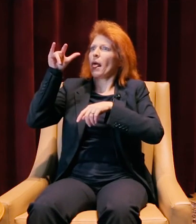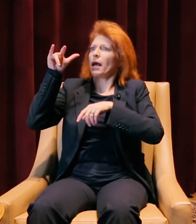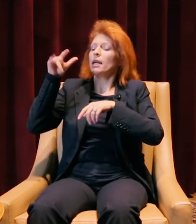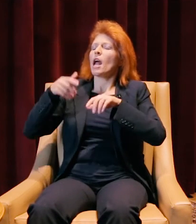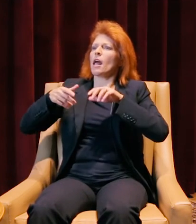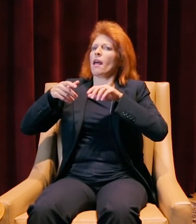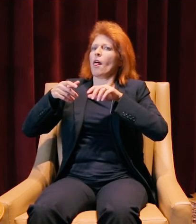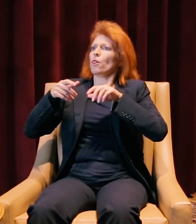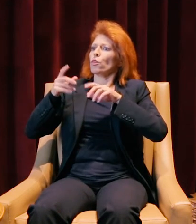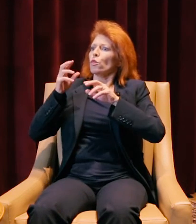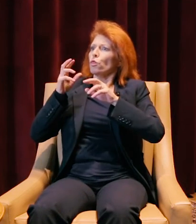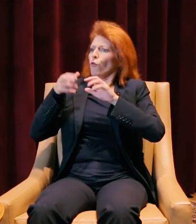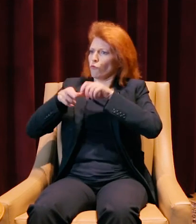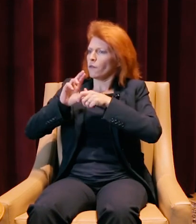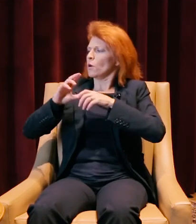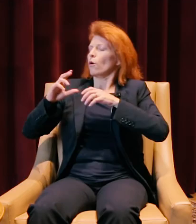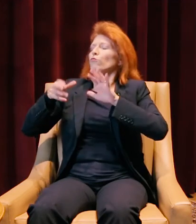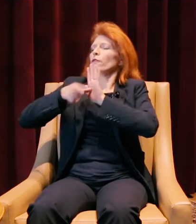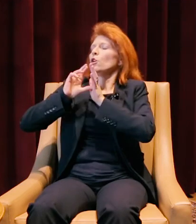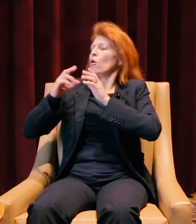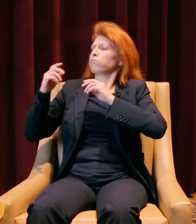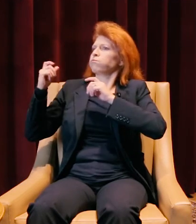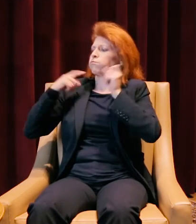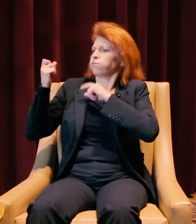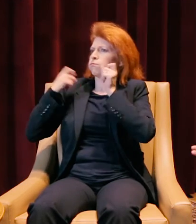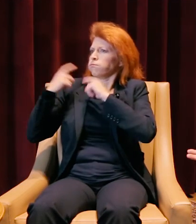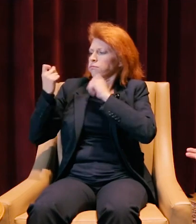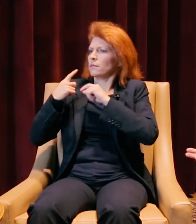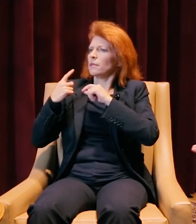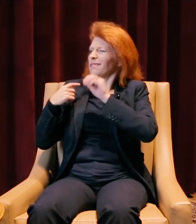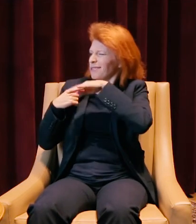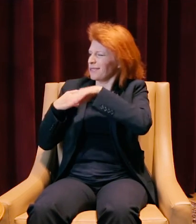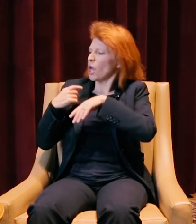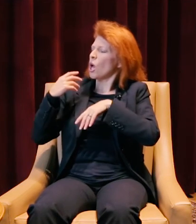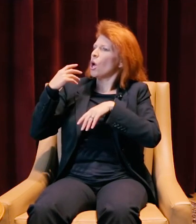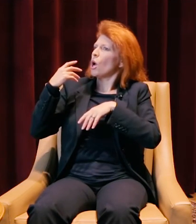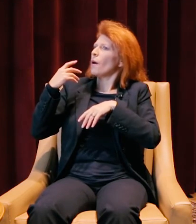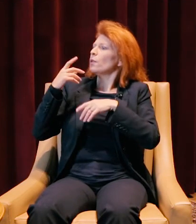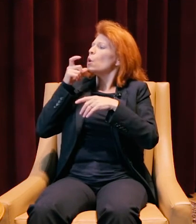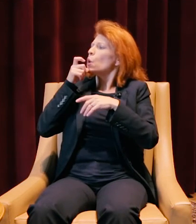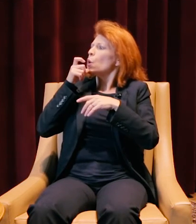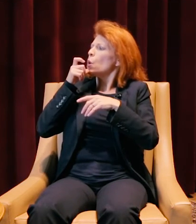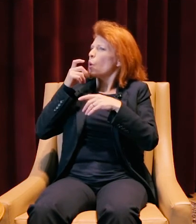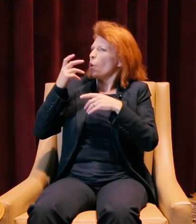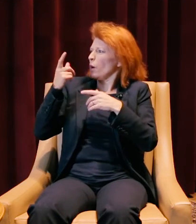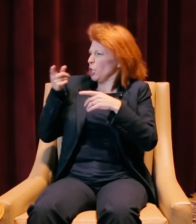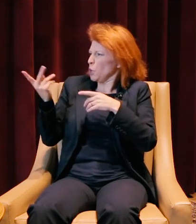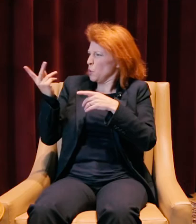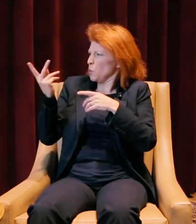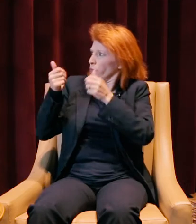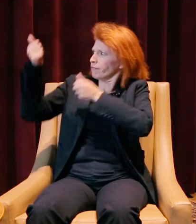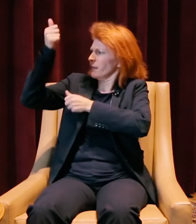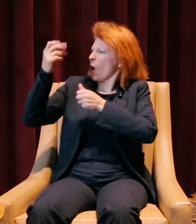of the review. It was a good one. And I asked my boss, Q, why did you and John C., who's an icon in the business, hire me? And